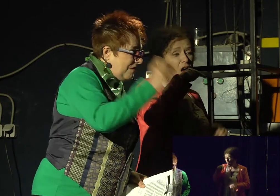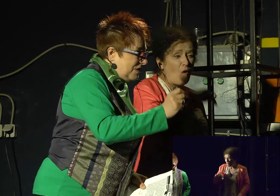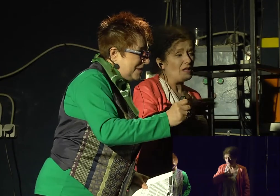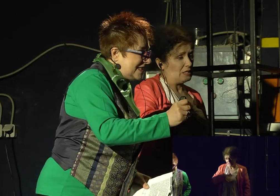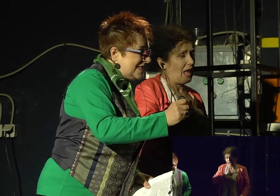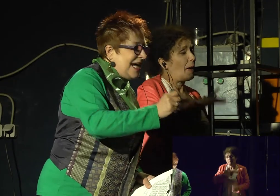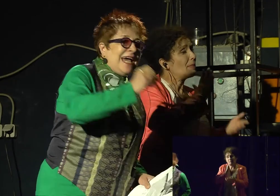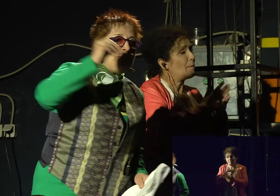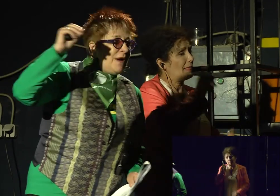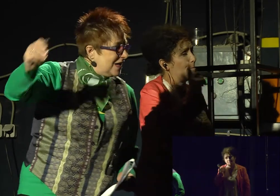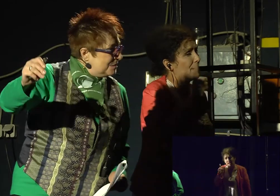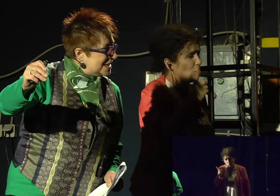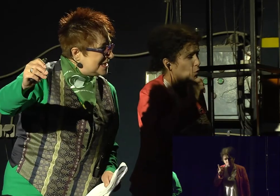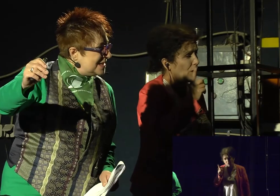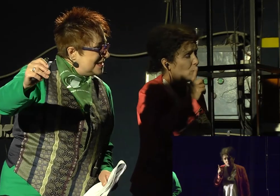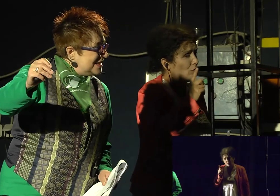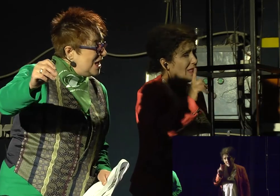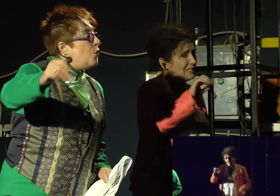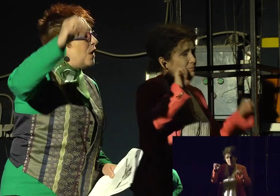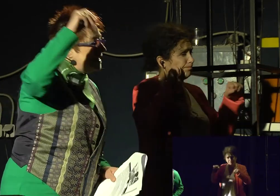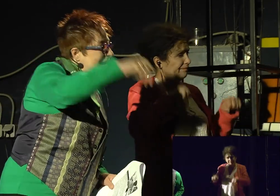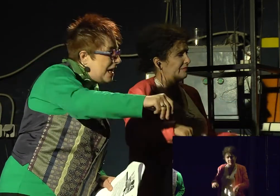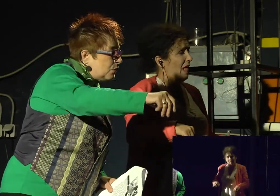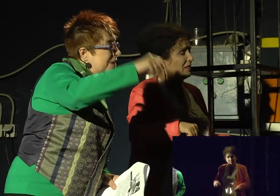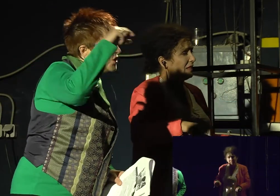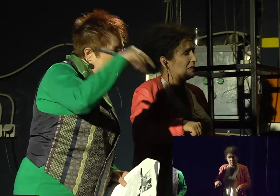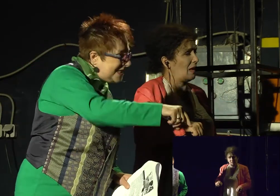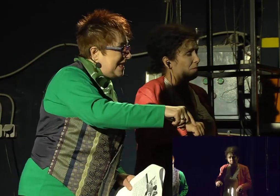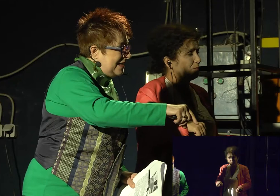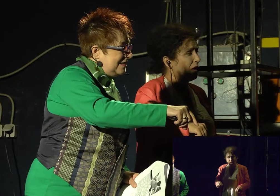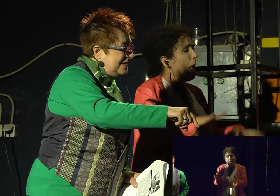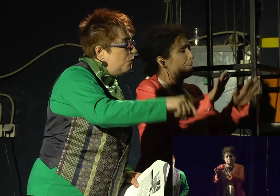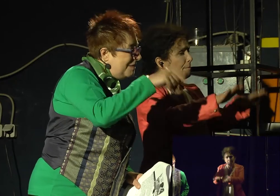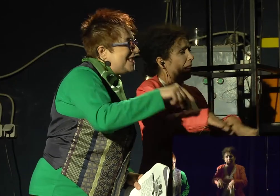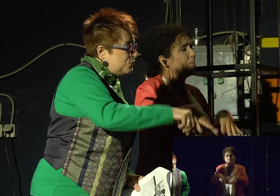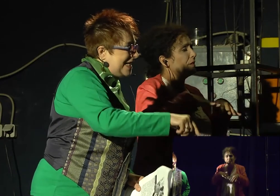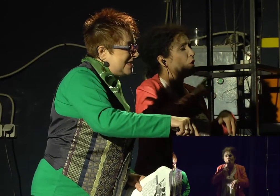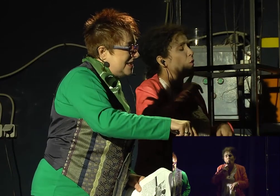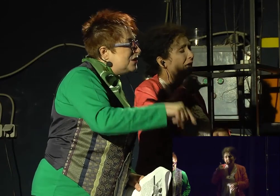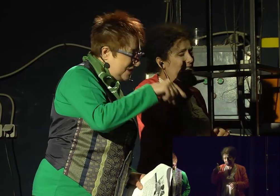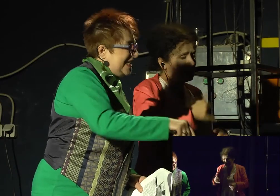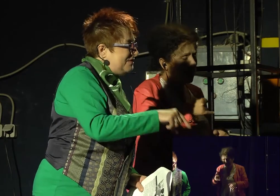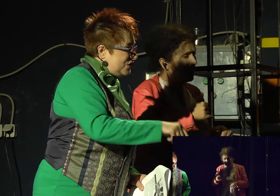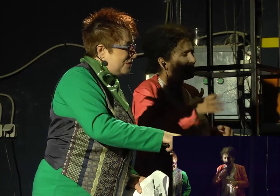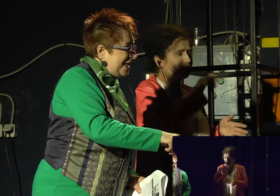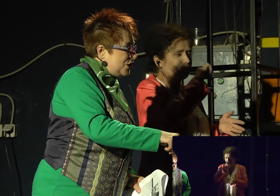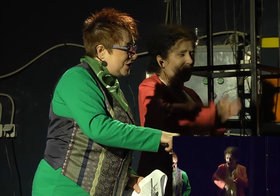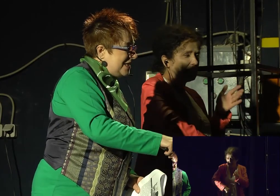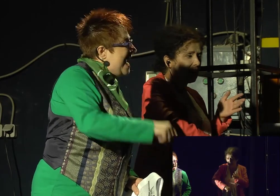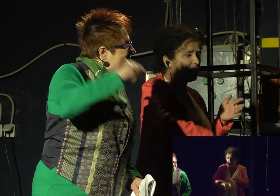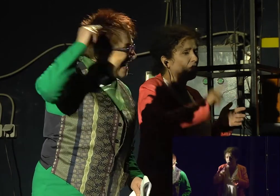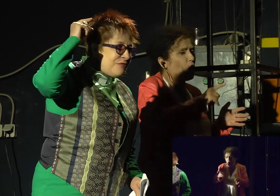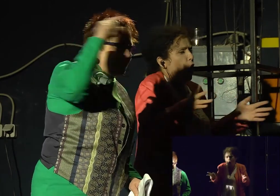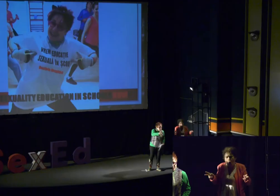to governments and parliaments who are now restricting women's rights to safe